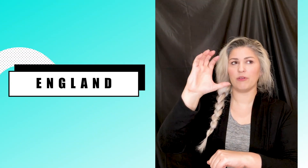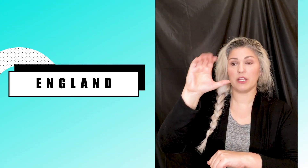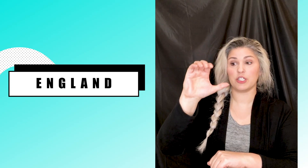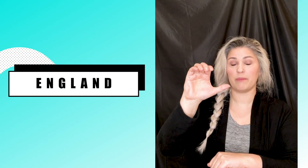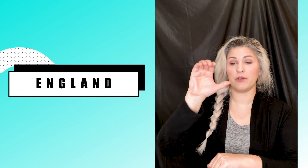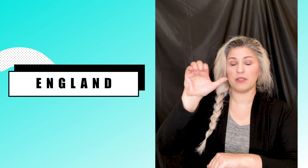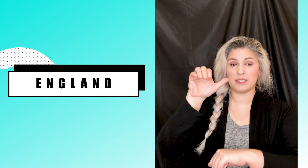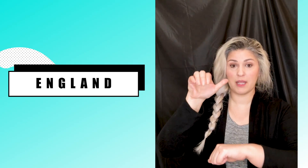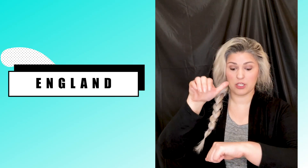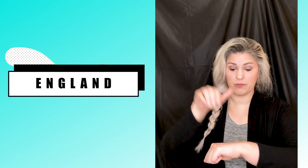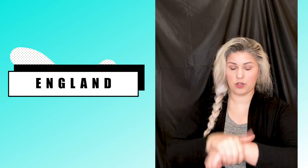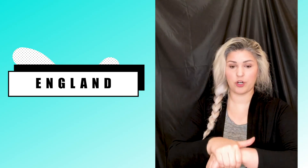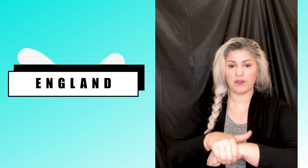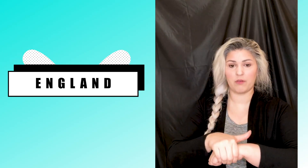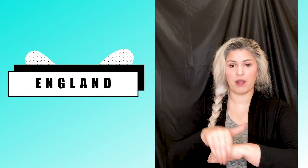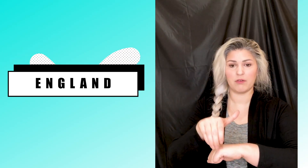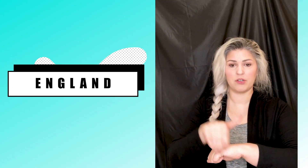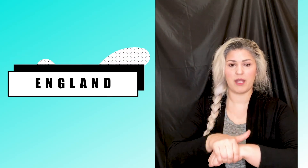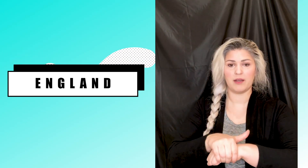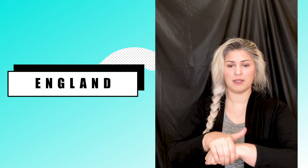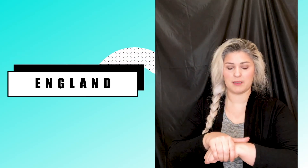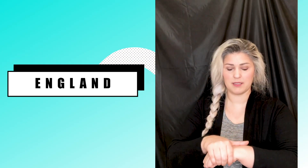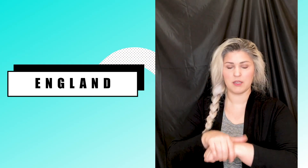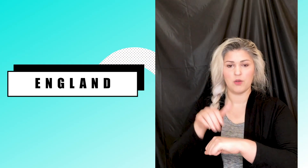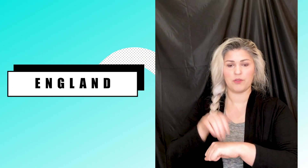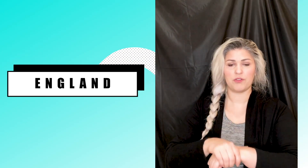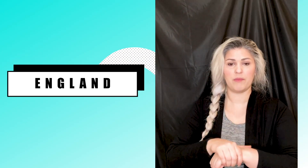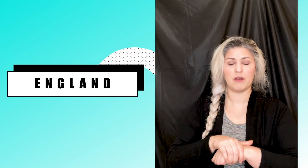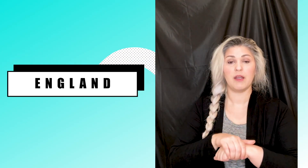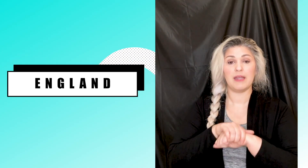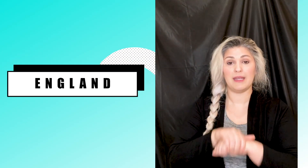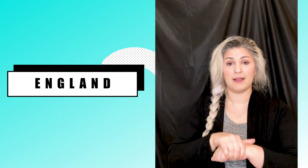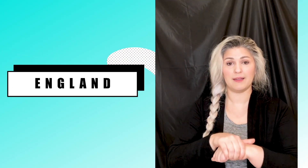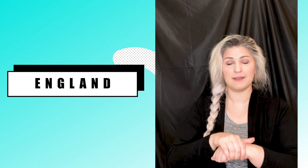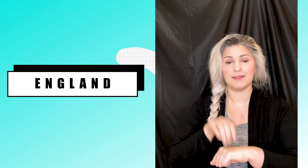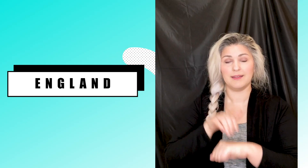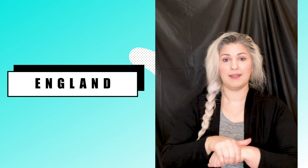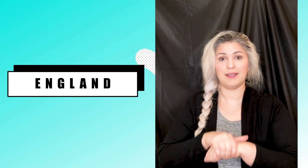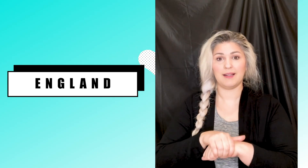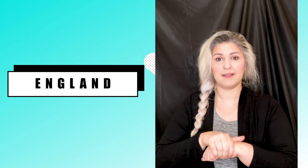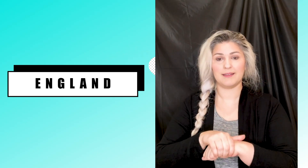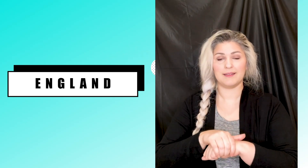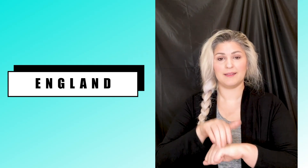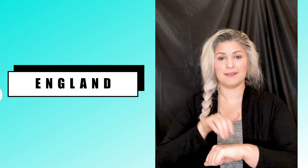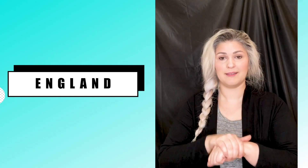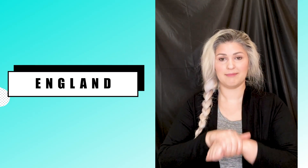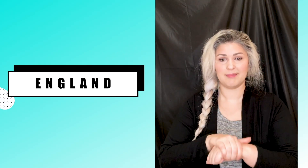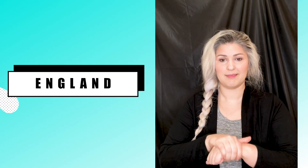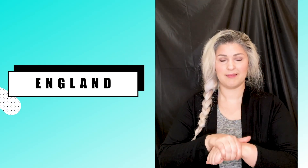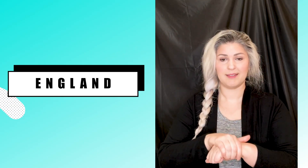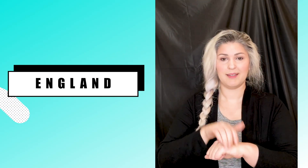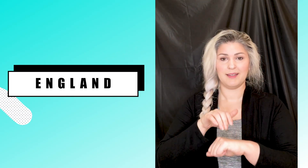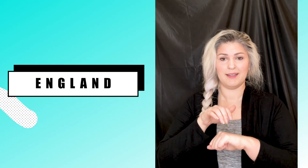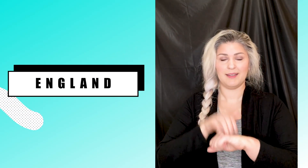it's not really a shape. You're in the C hand shape. You're curving around your hand like this with your thumb here. England. England.